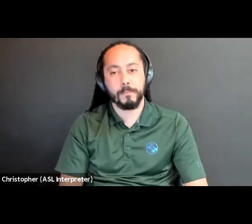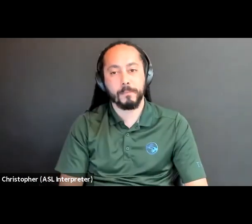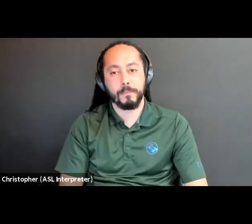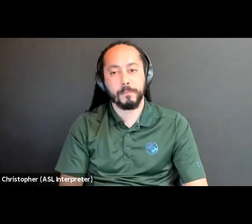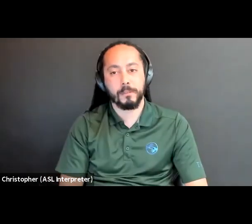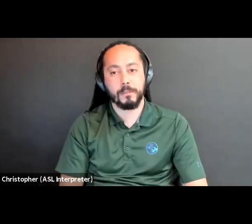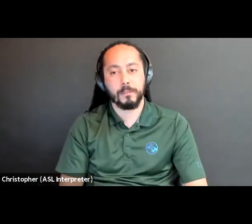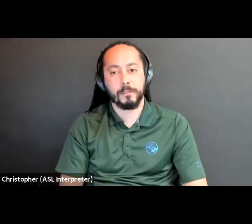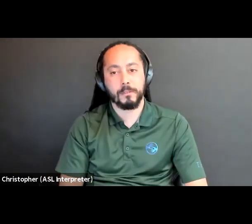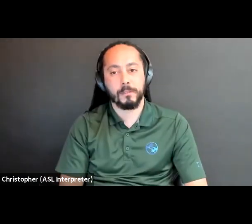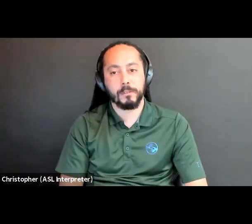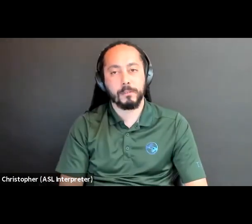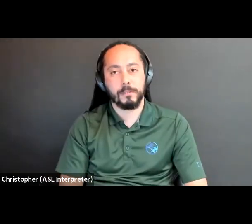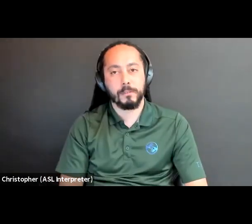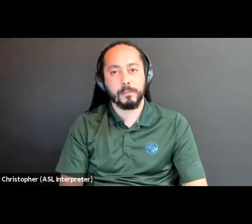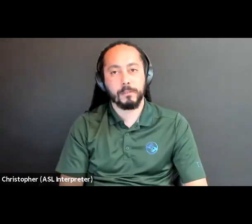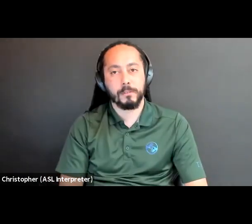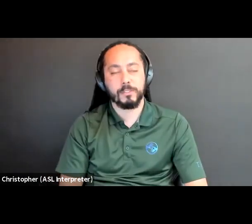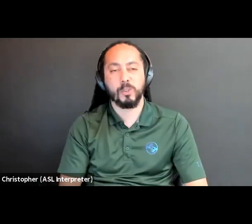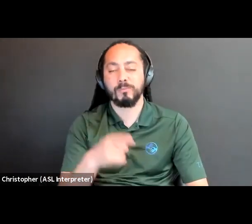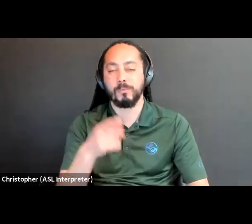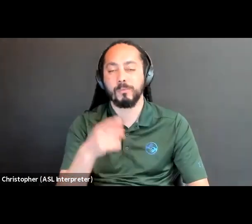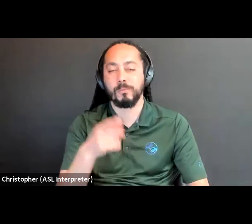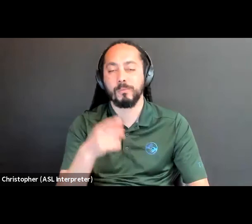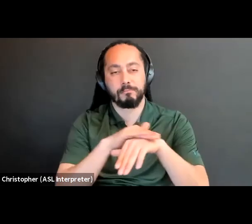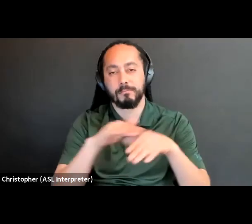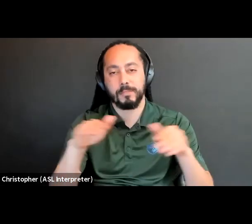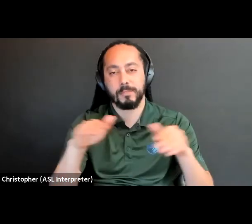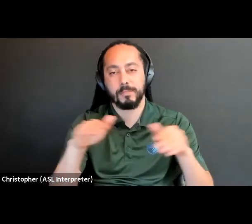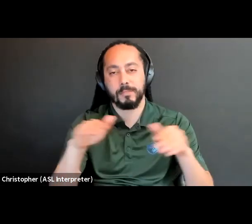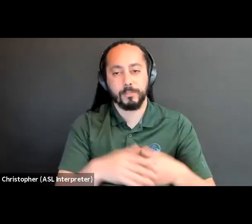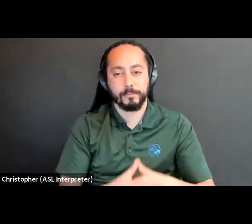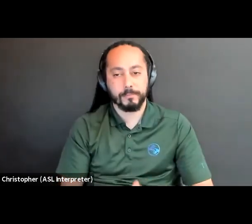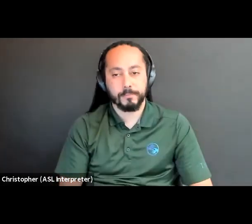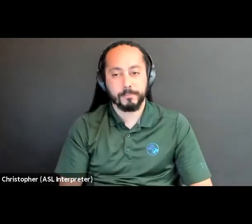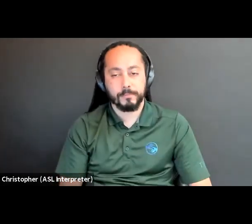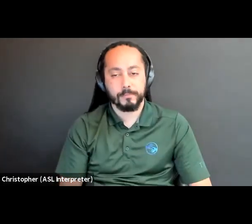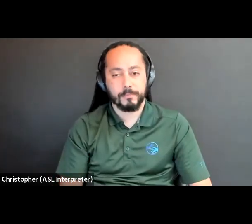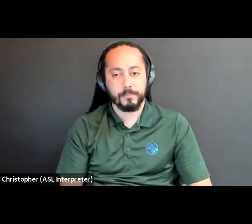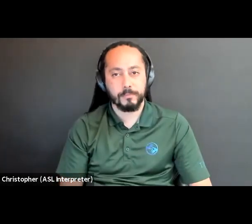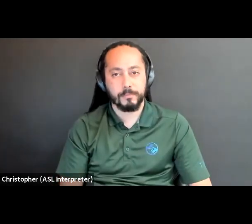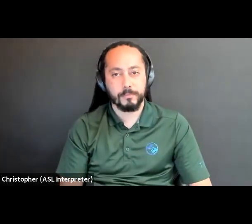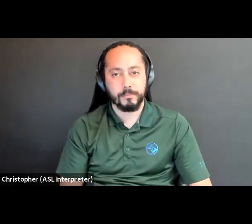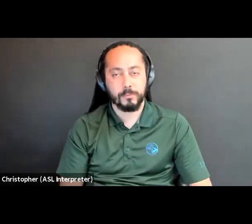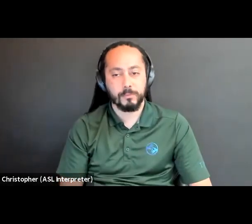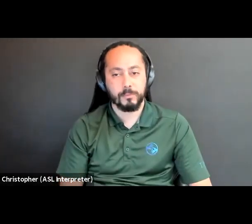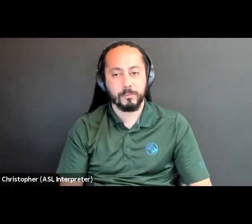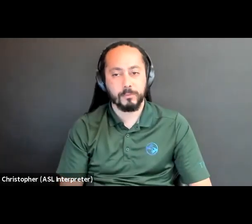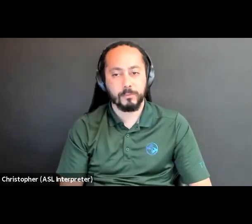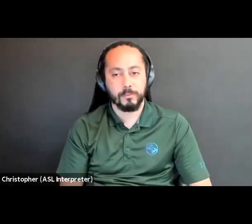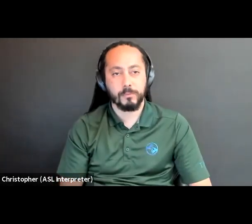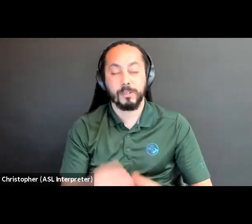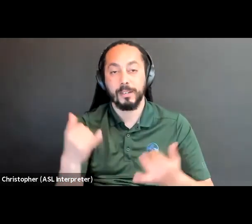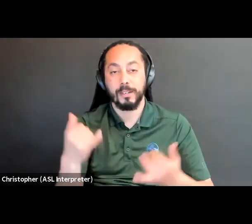This is just a general introduction. So we have a short video